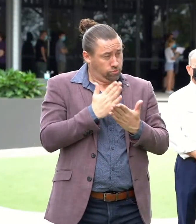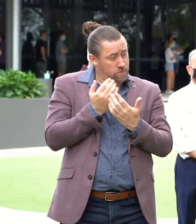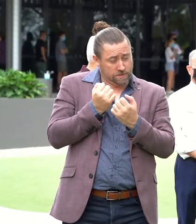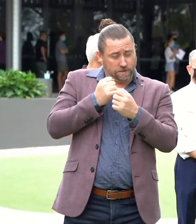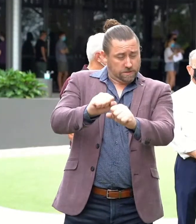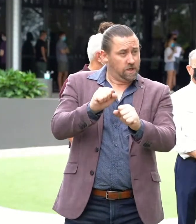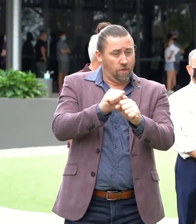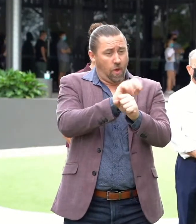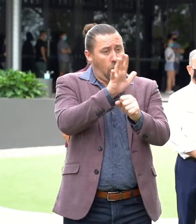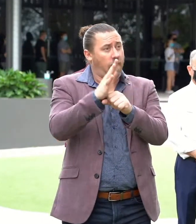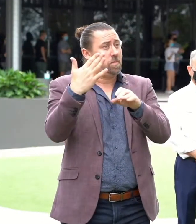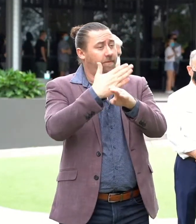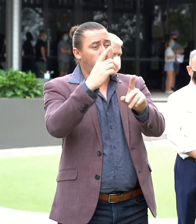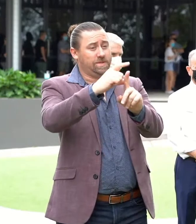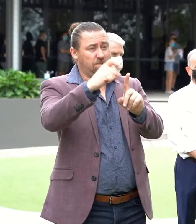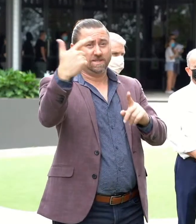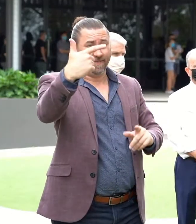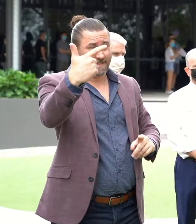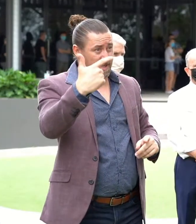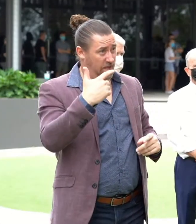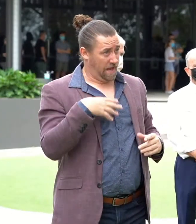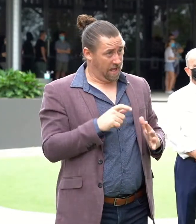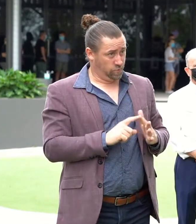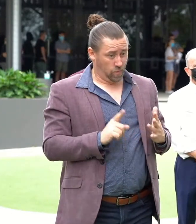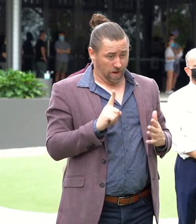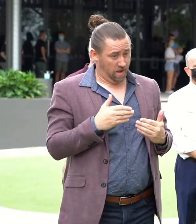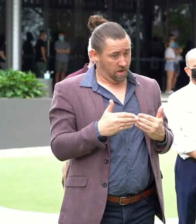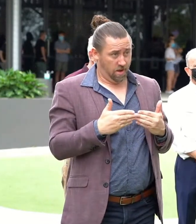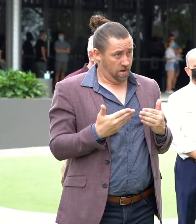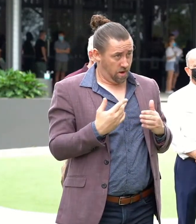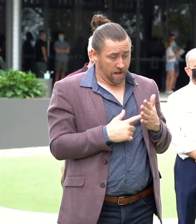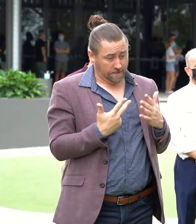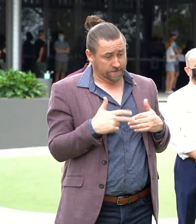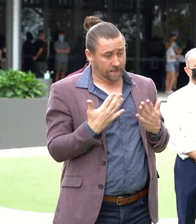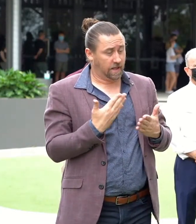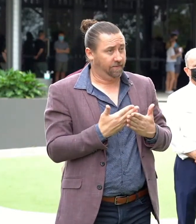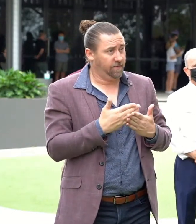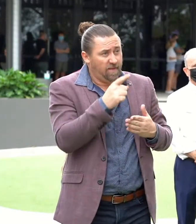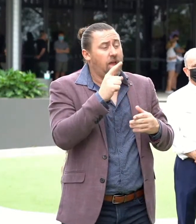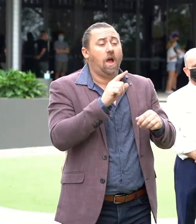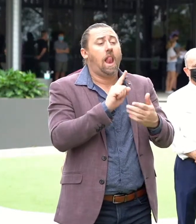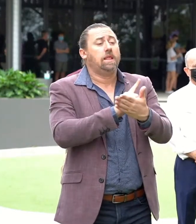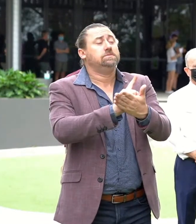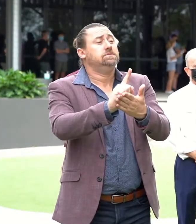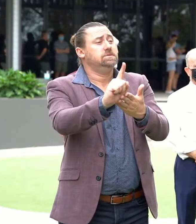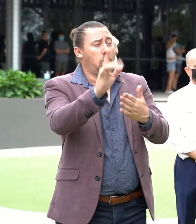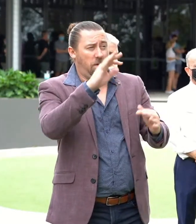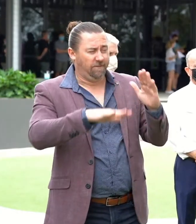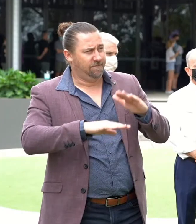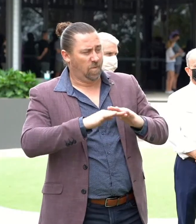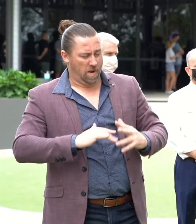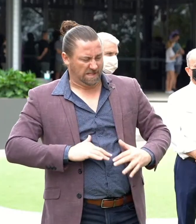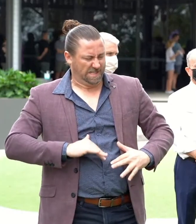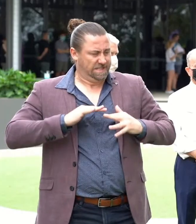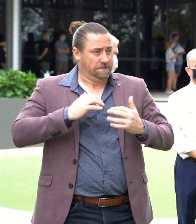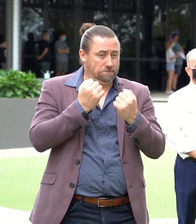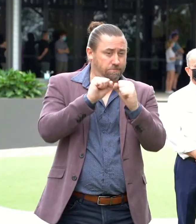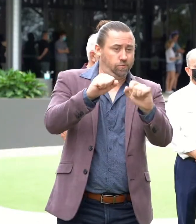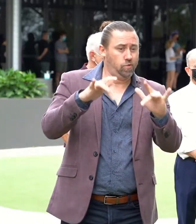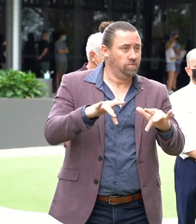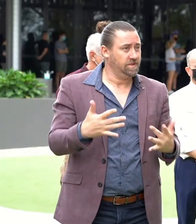people safe, Queenslanders need to come out. I know sometimes it takes a little while for the message to get through. And as I said, we have been standing